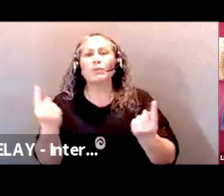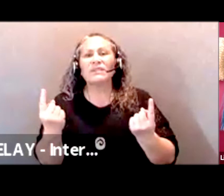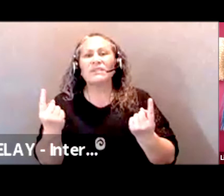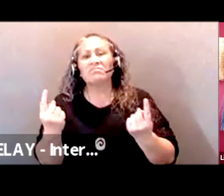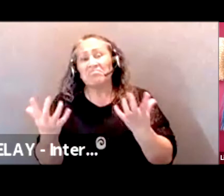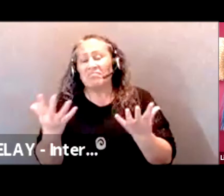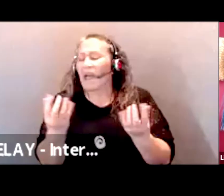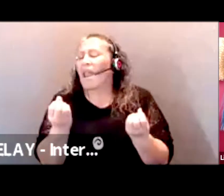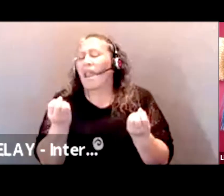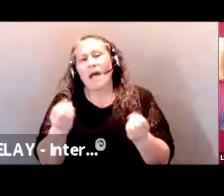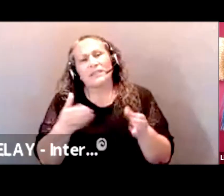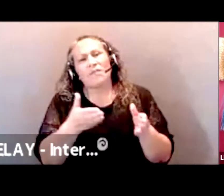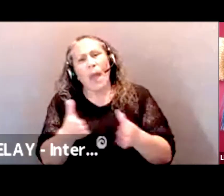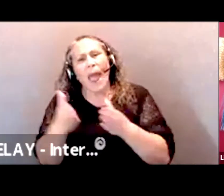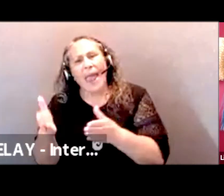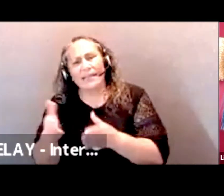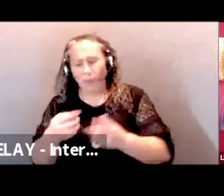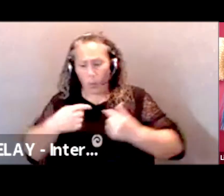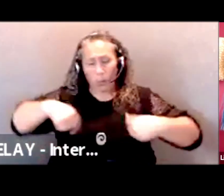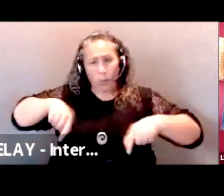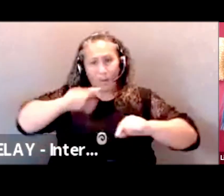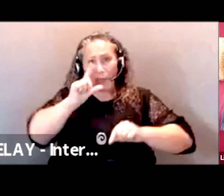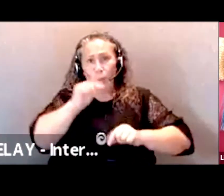there are lots of ways we can use technology